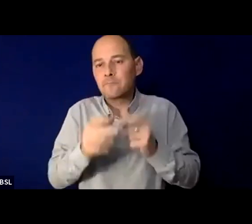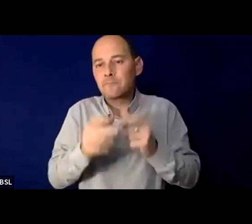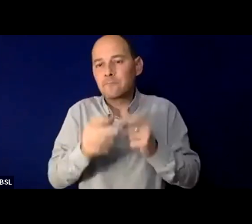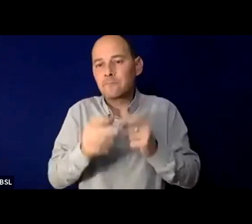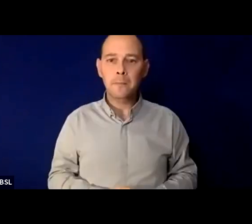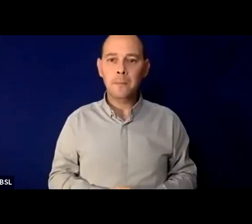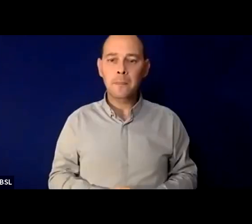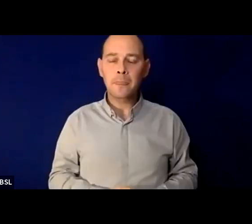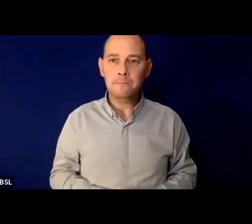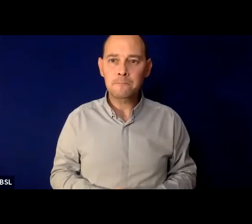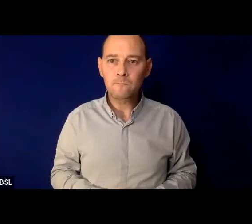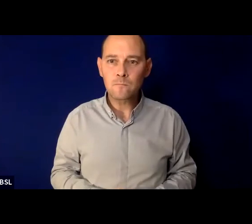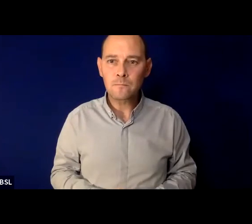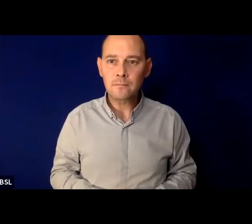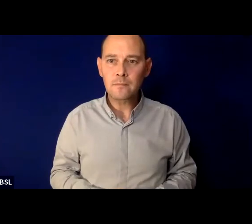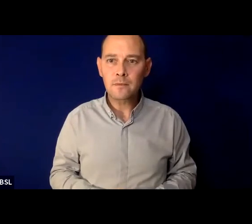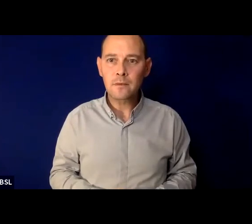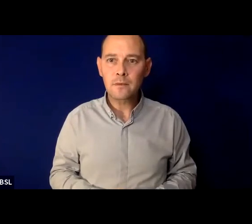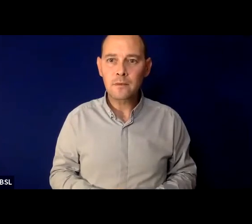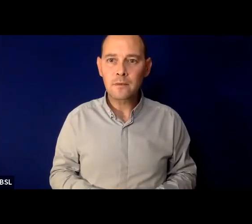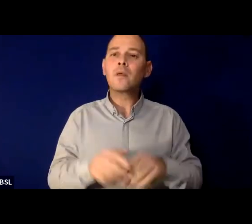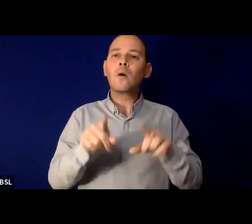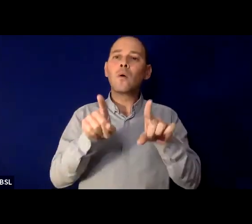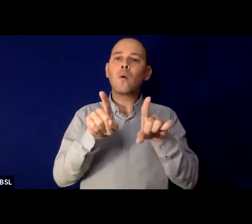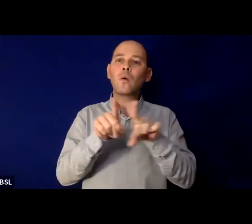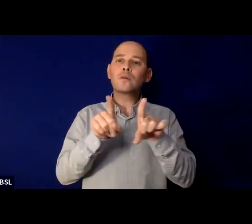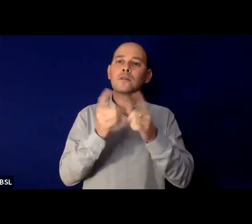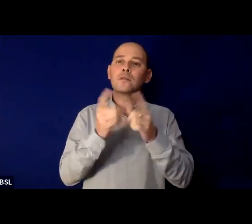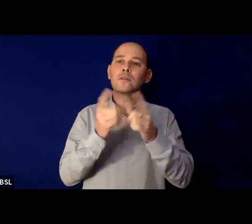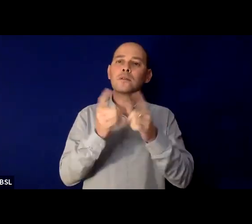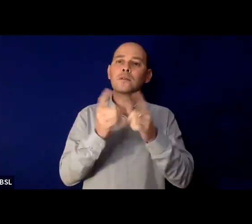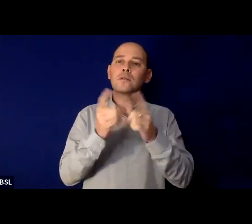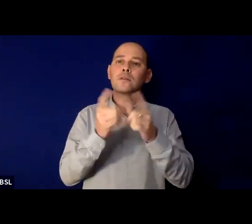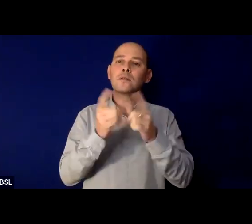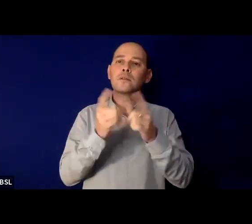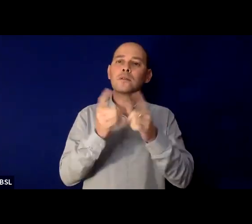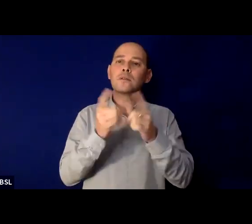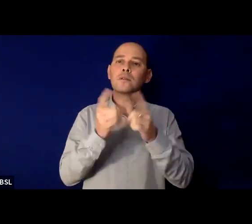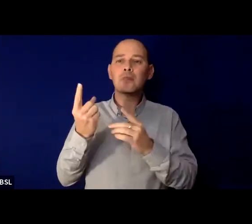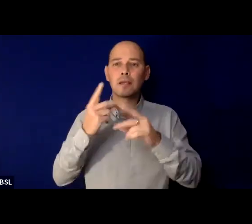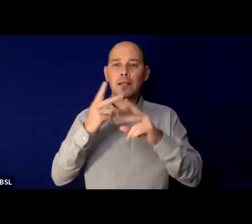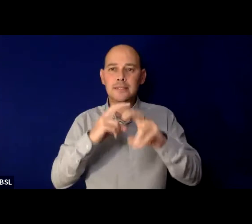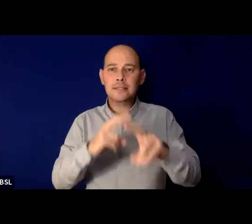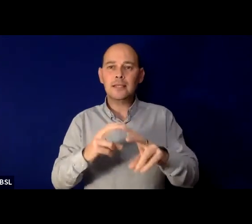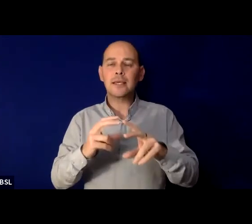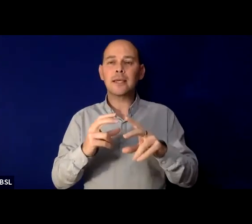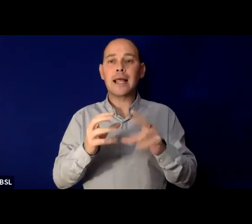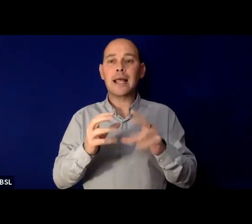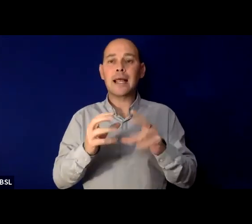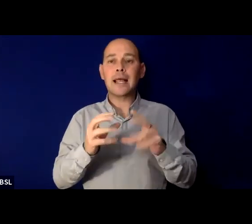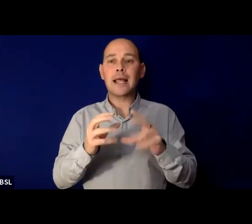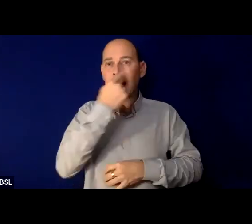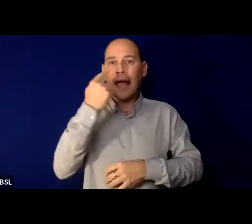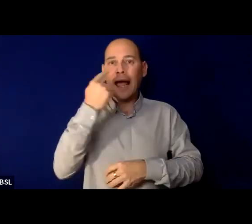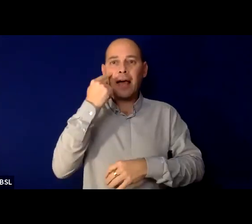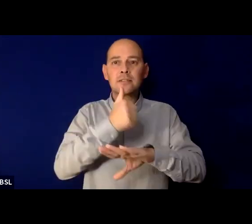And oh yeah, just something that came up in the study that I meant to mention in that first point I made. In terms of that kind of evidence base, there